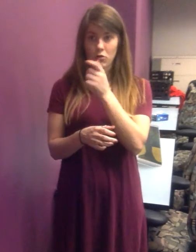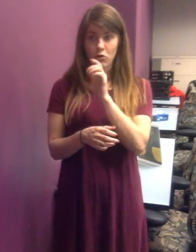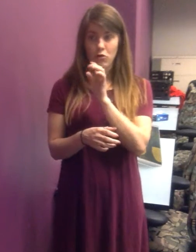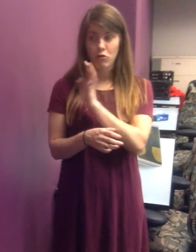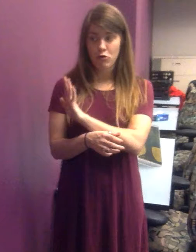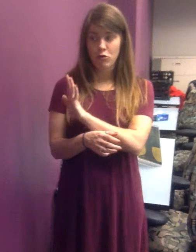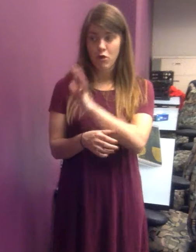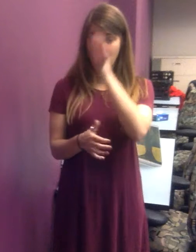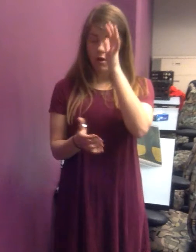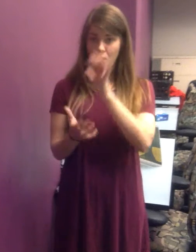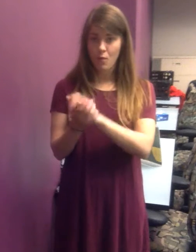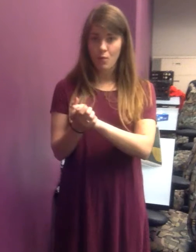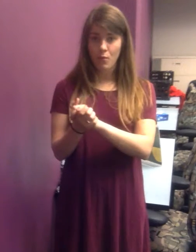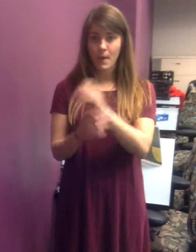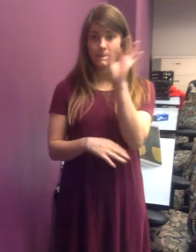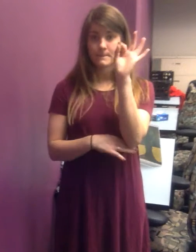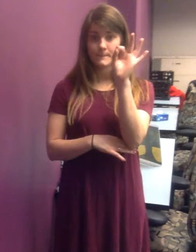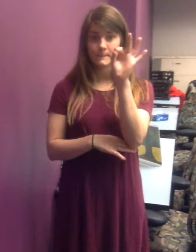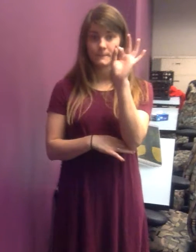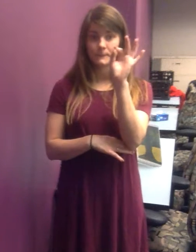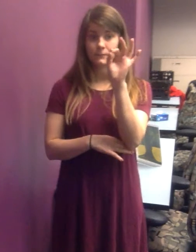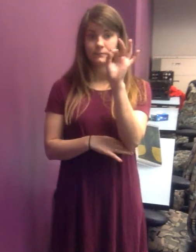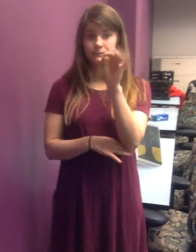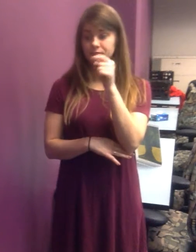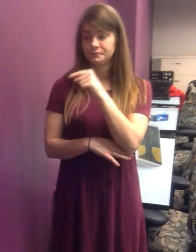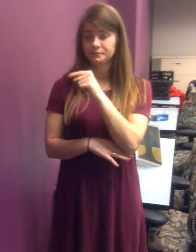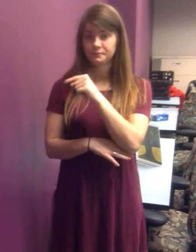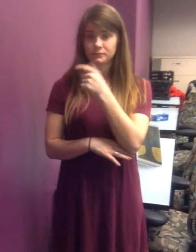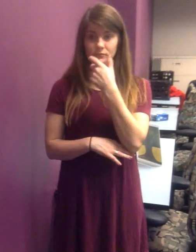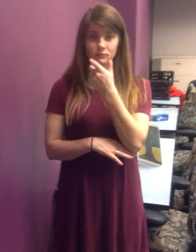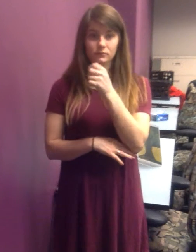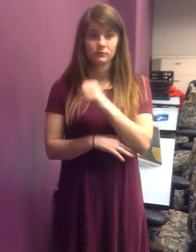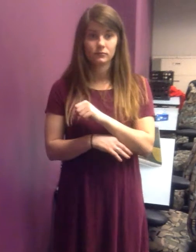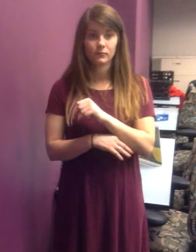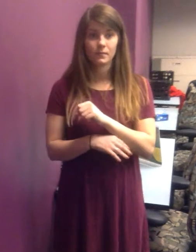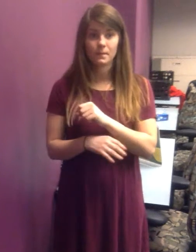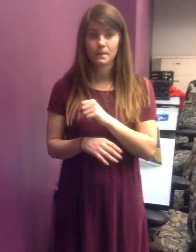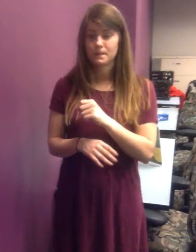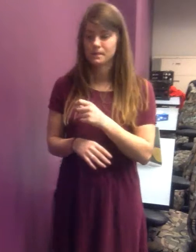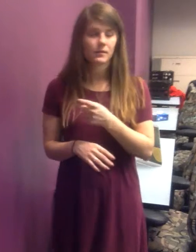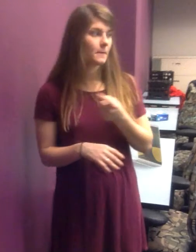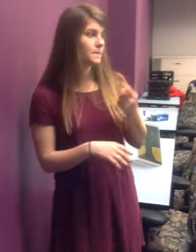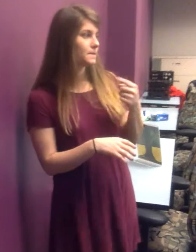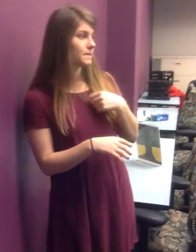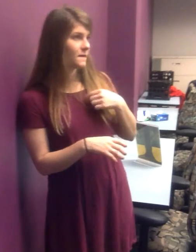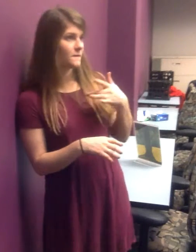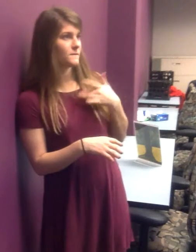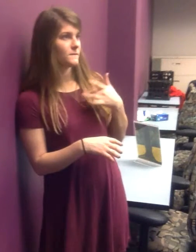all to fund all of this research. How much of this is a part of your worldview? My faith is integral to who I am. That's what defines me,